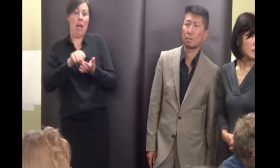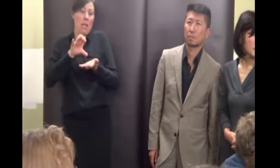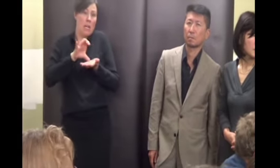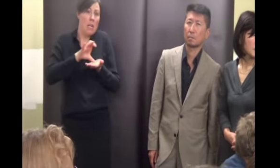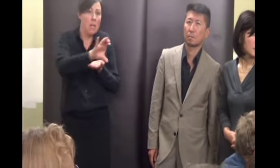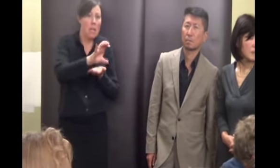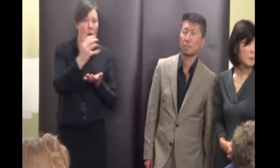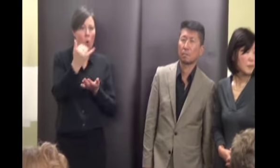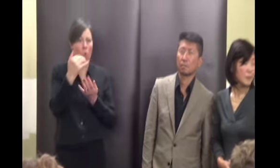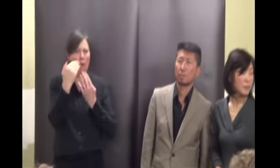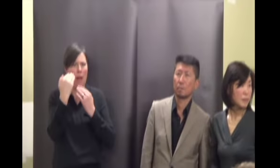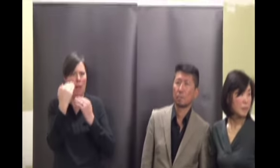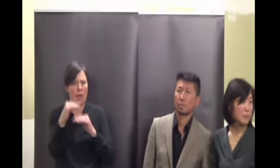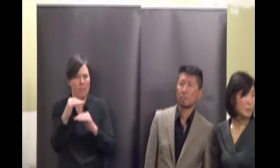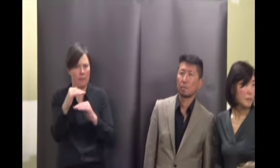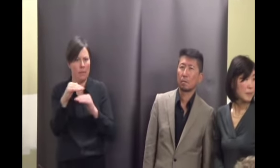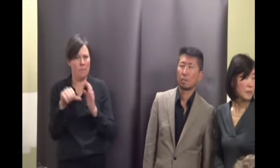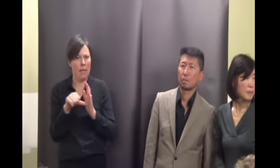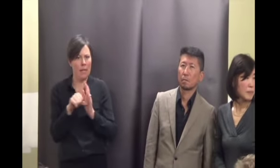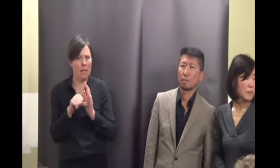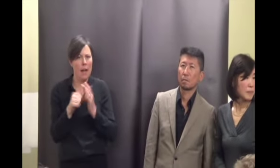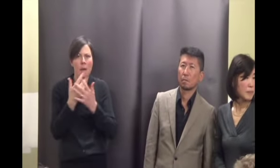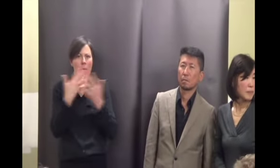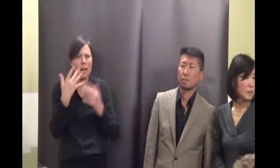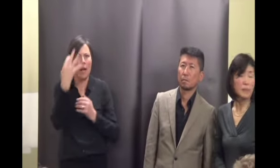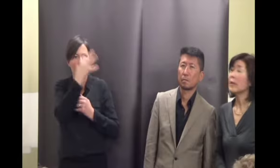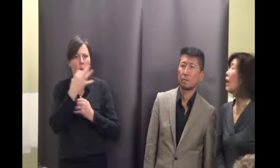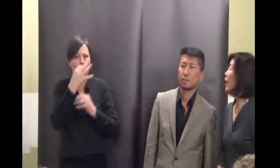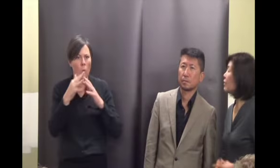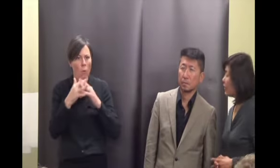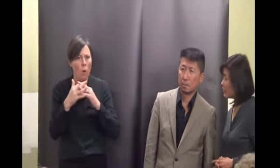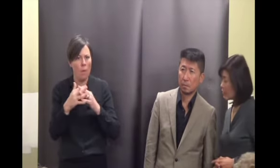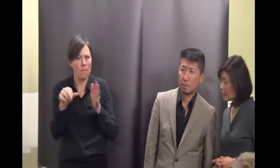my hour is different to other deafblind people in Australia, so I'm wondering.